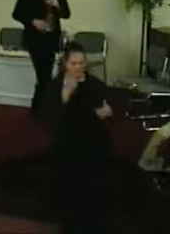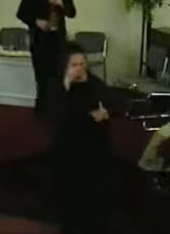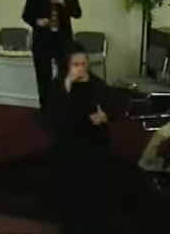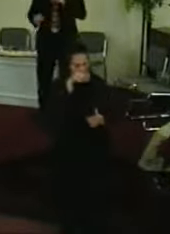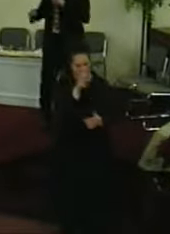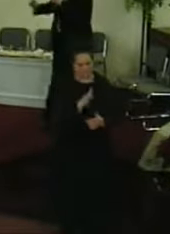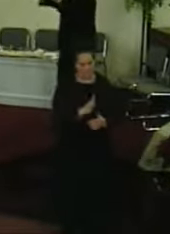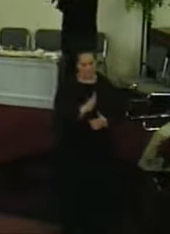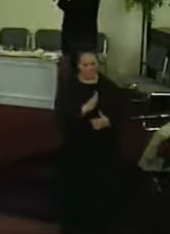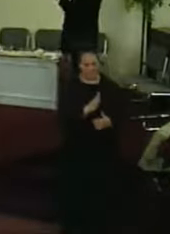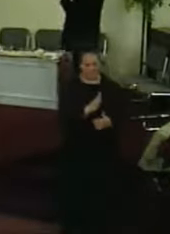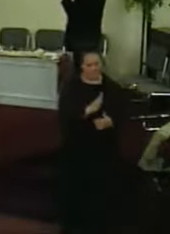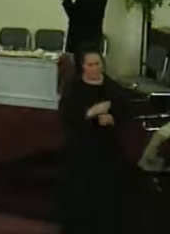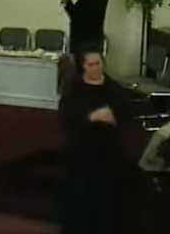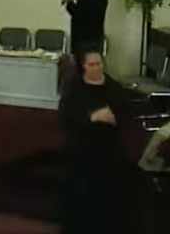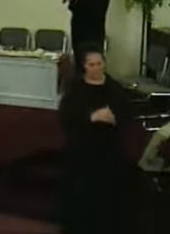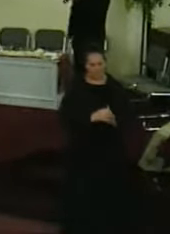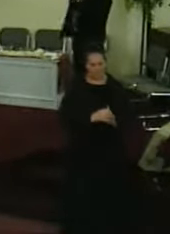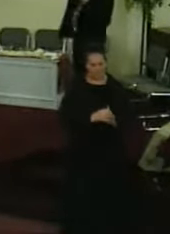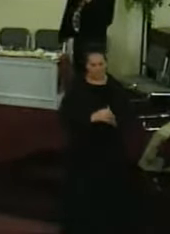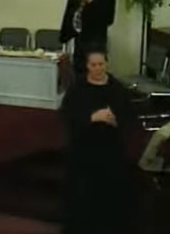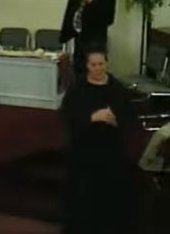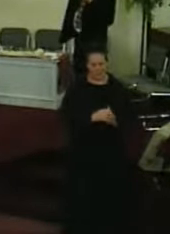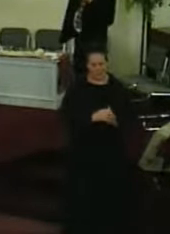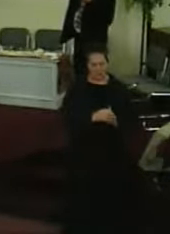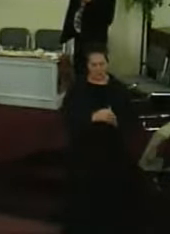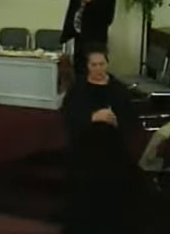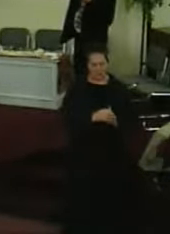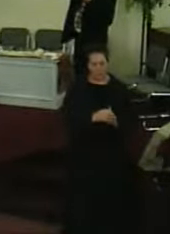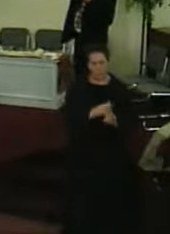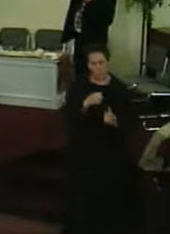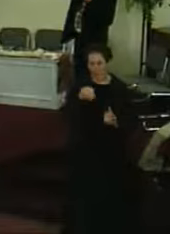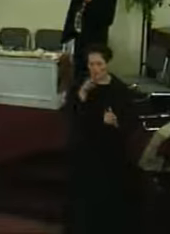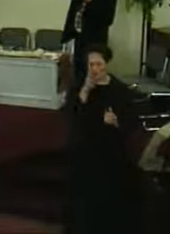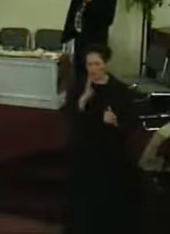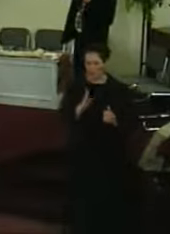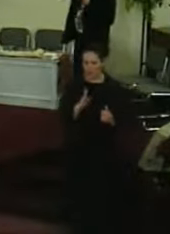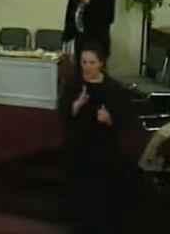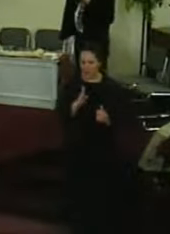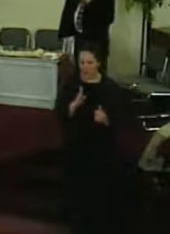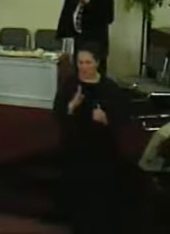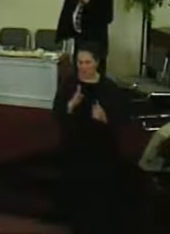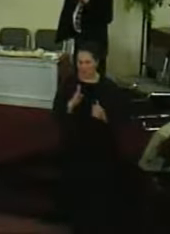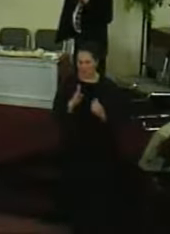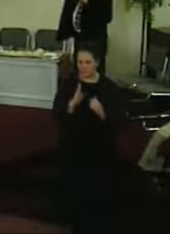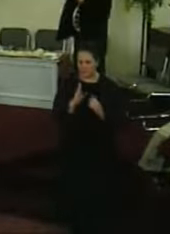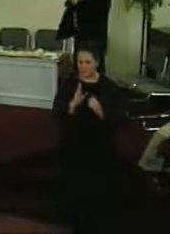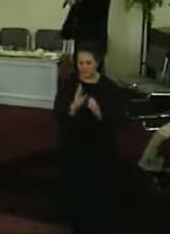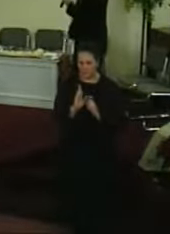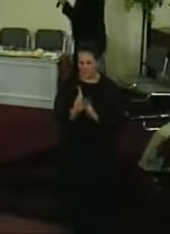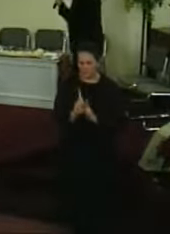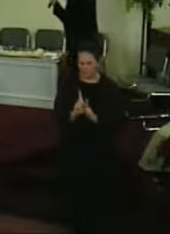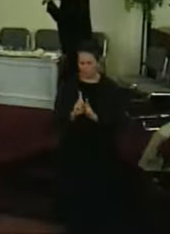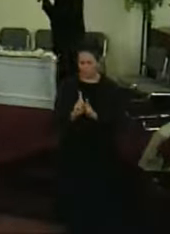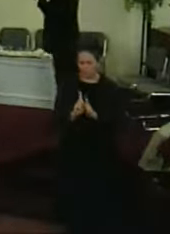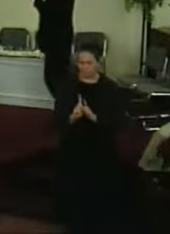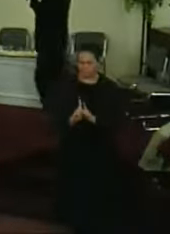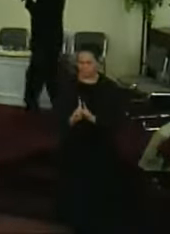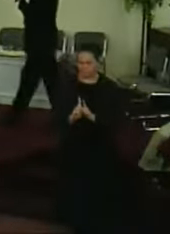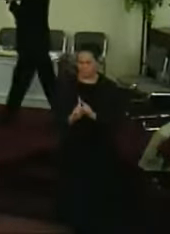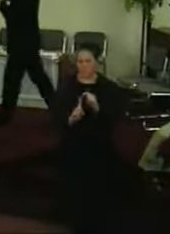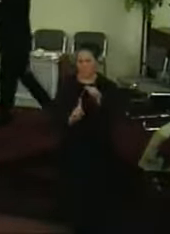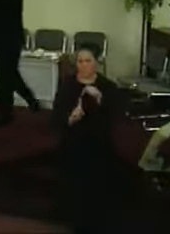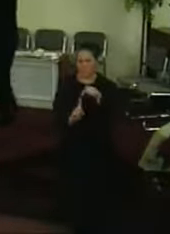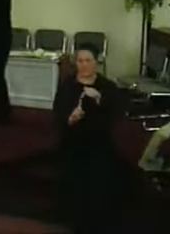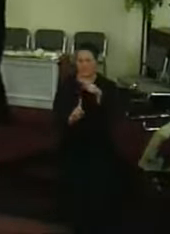When God is leading you in a direction, he's out front, and you're following